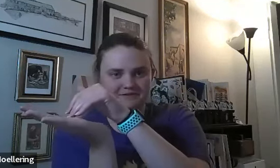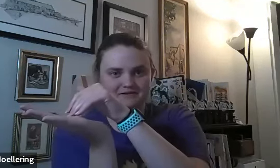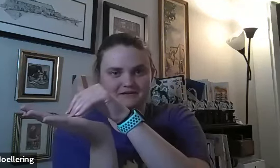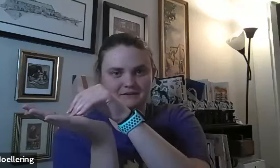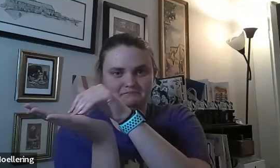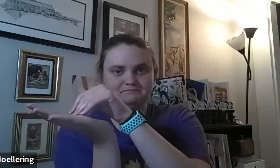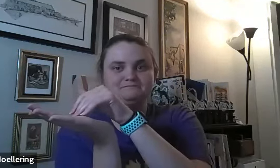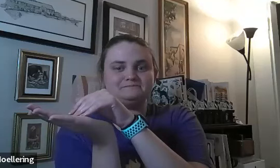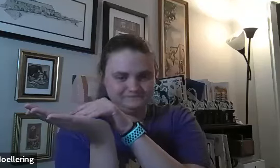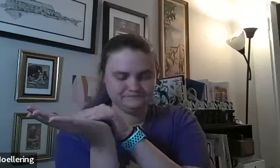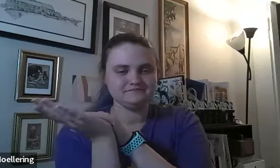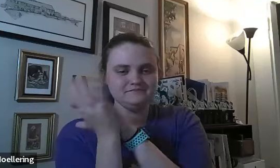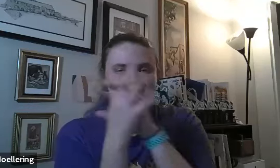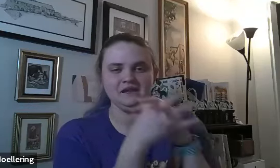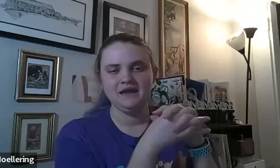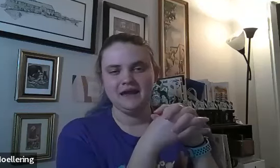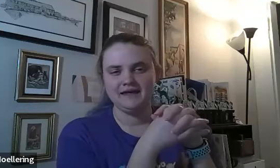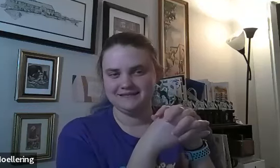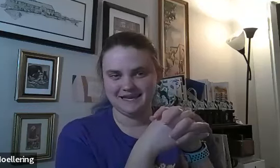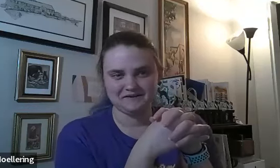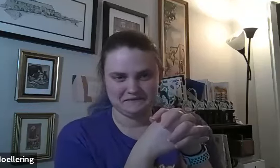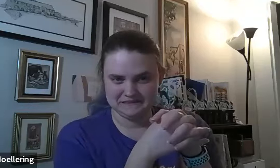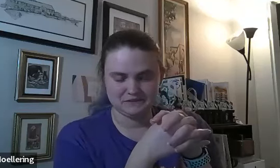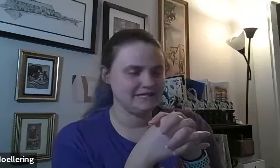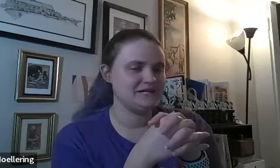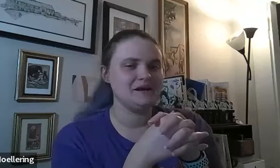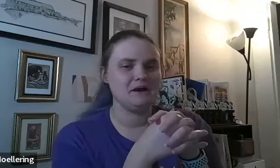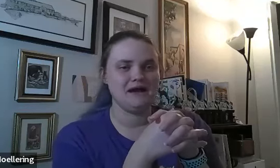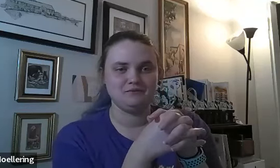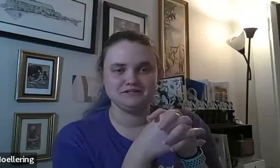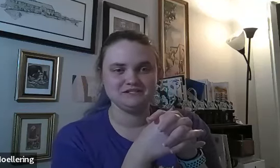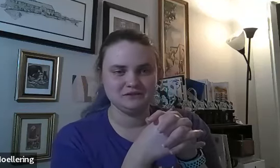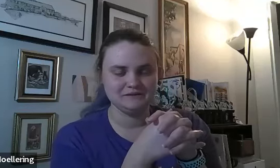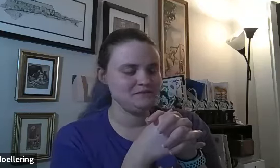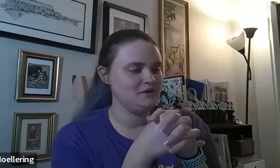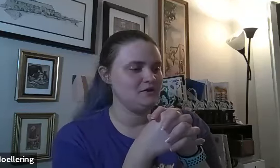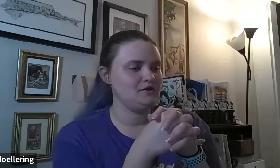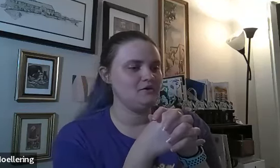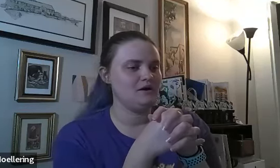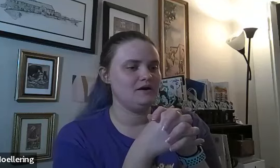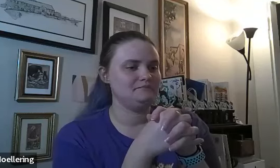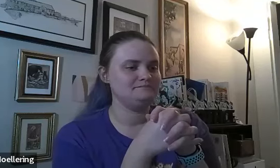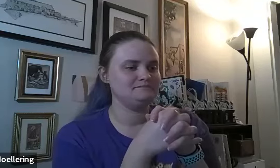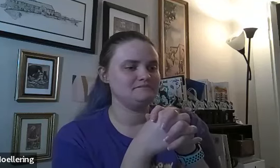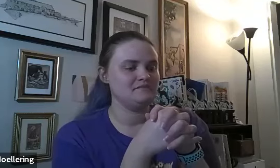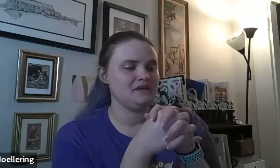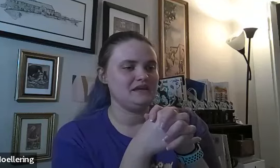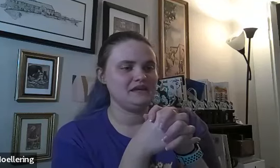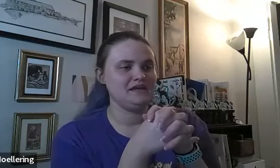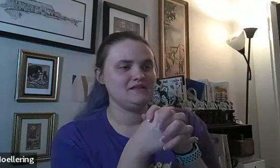1,000,000. Yep. I like to add a funny story here about I had one student who he